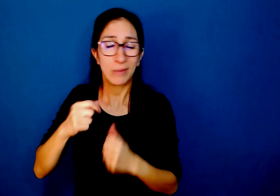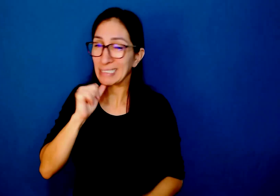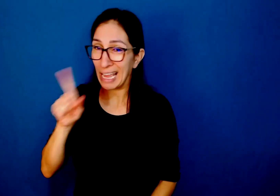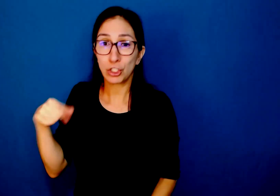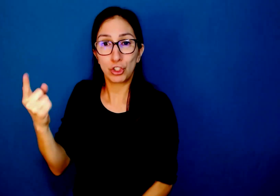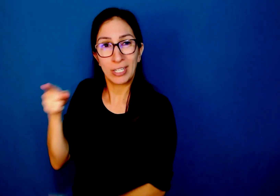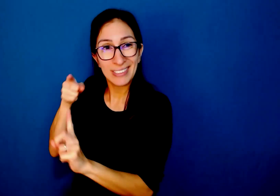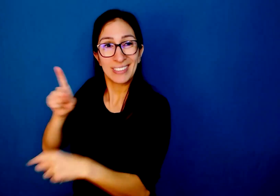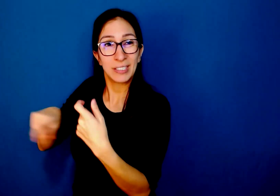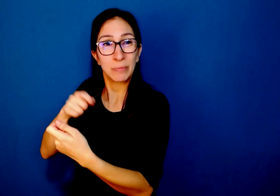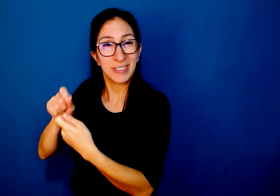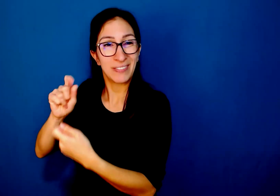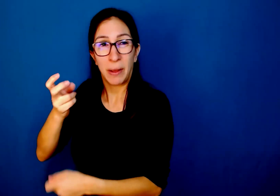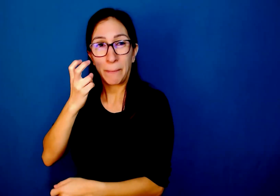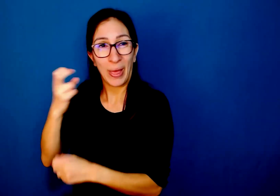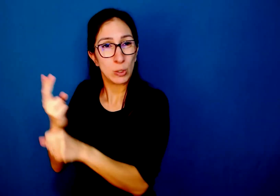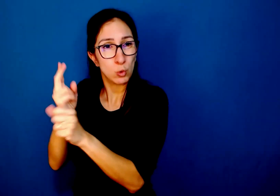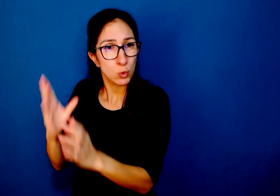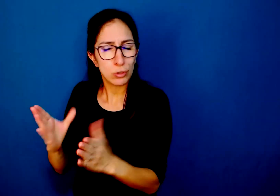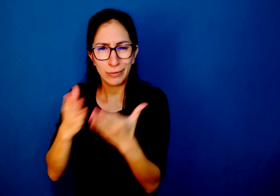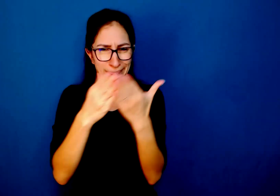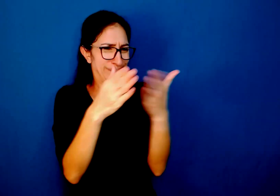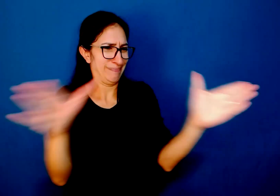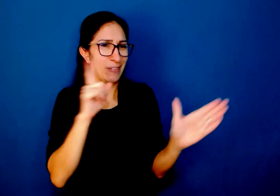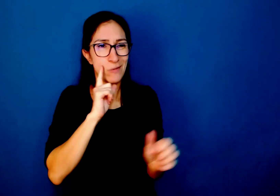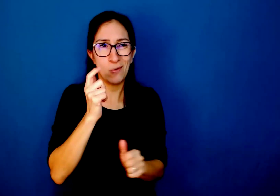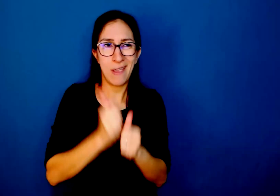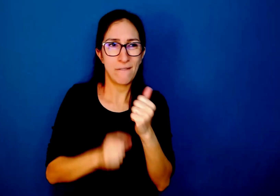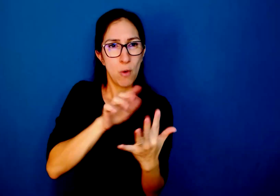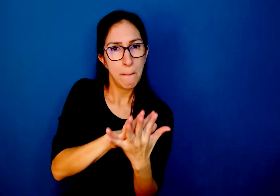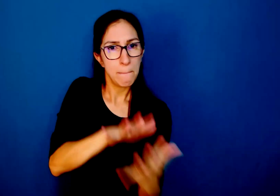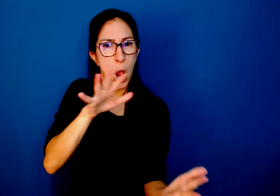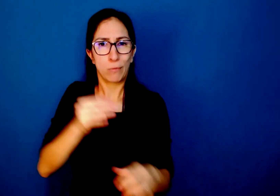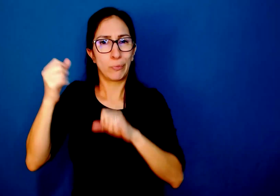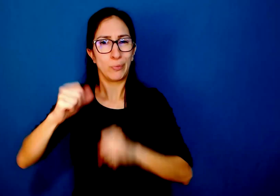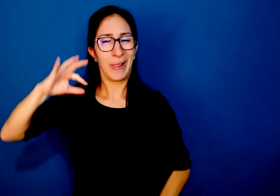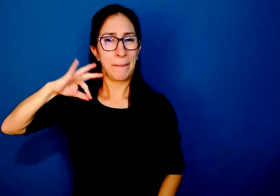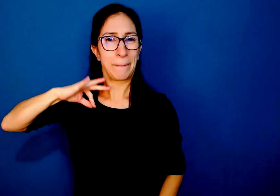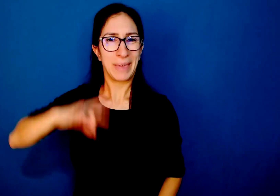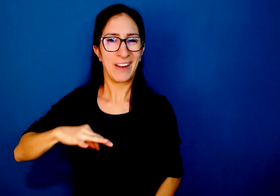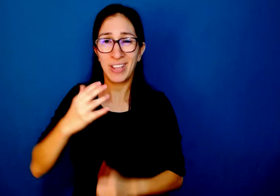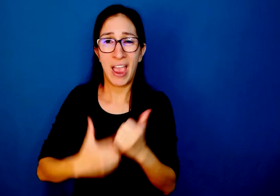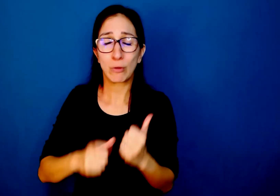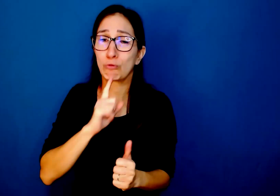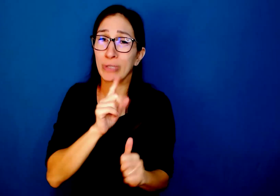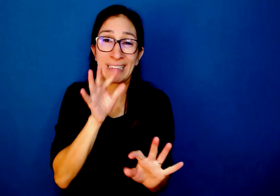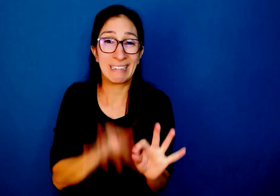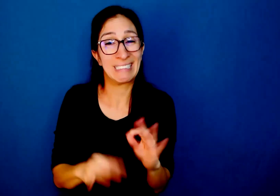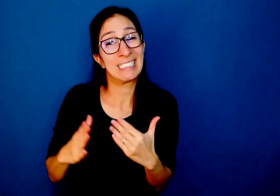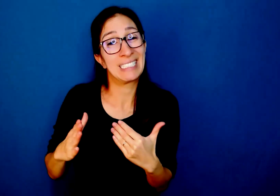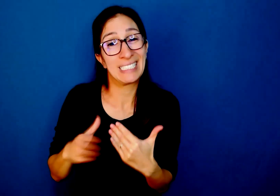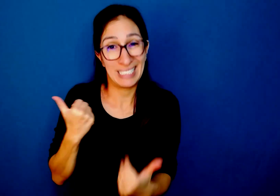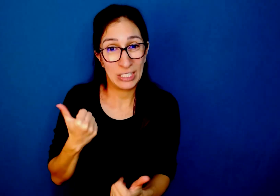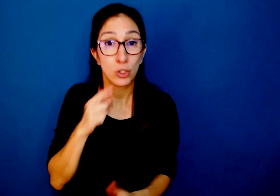ensures readability for everyone, and it doesn't take much effort. So choosing the right text and background colors is a